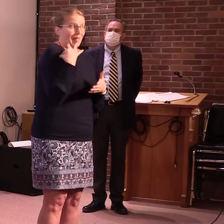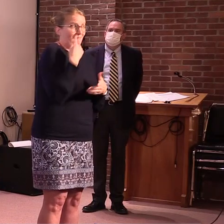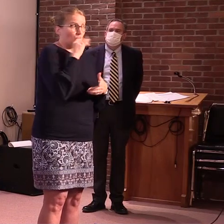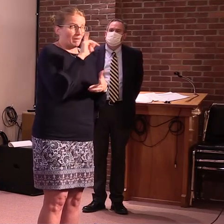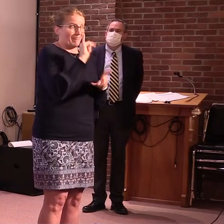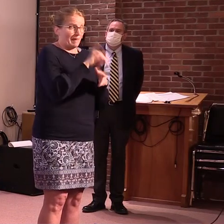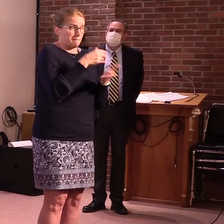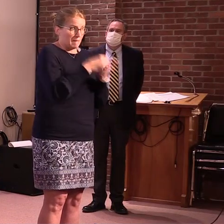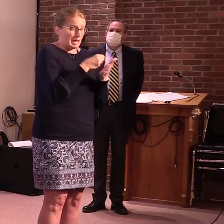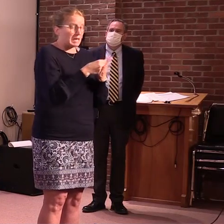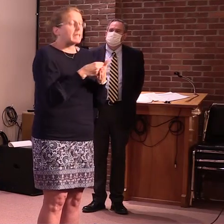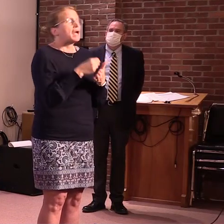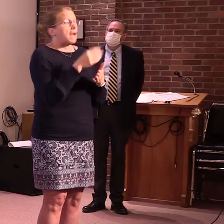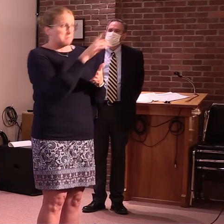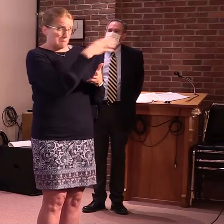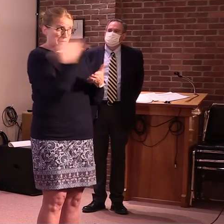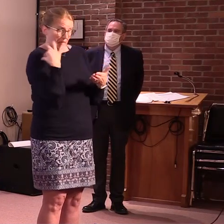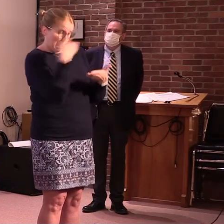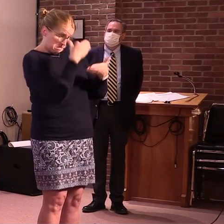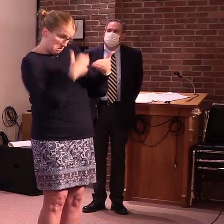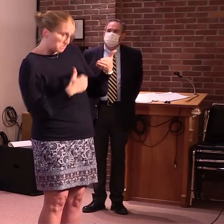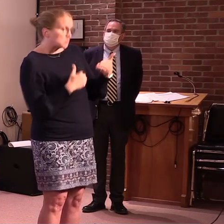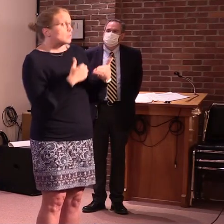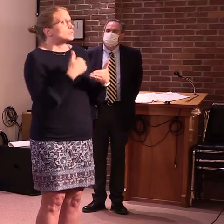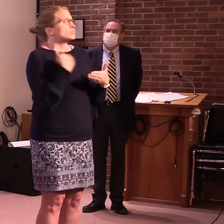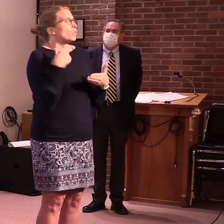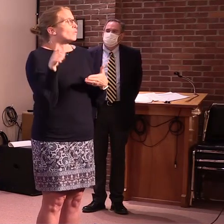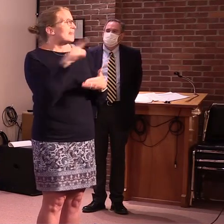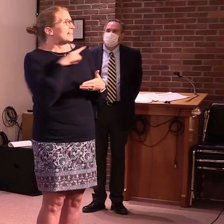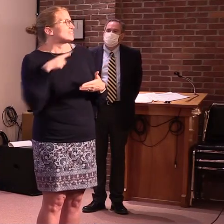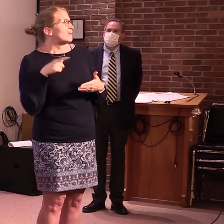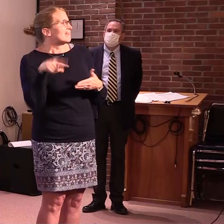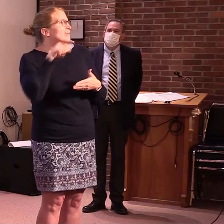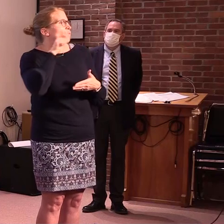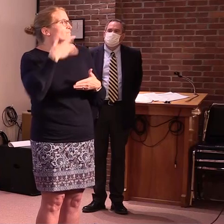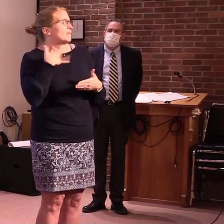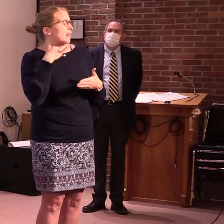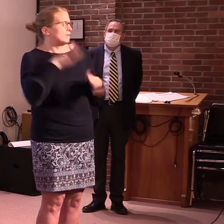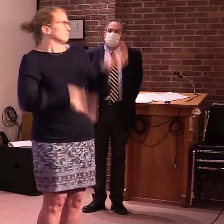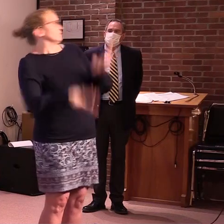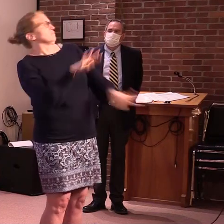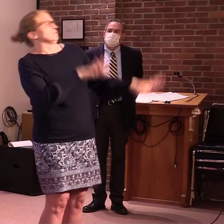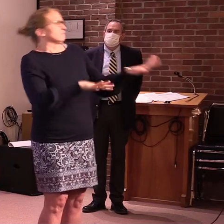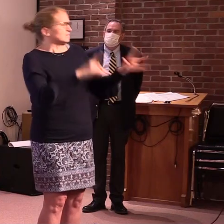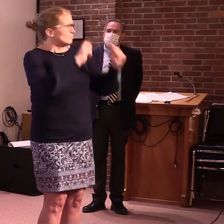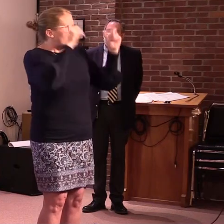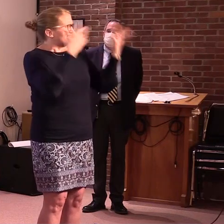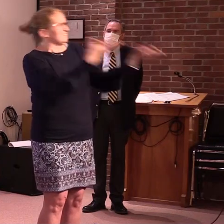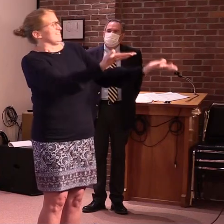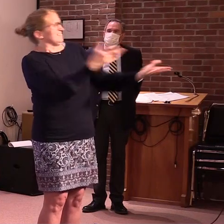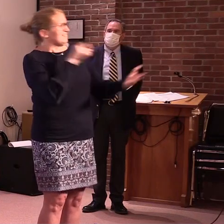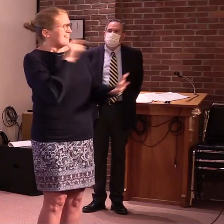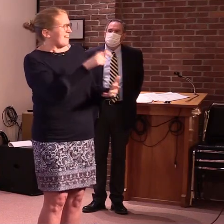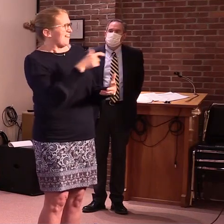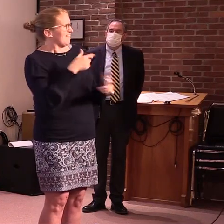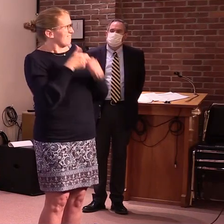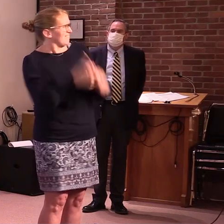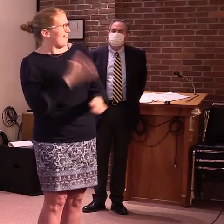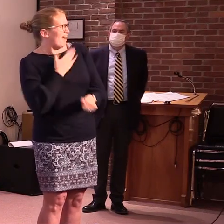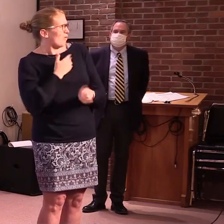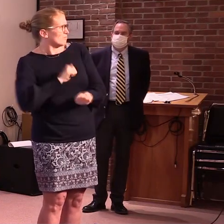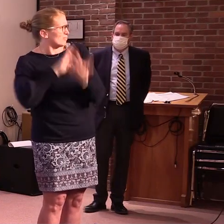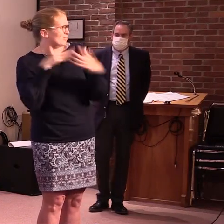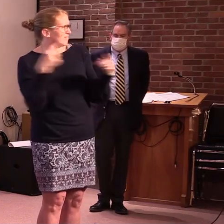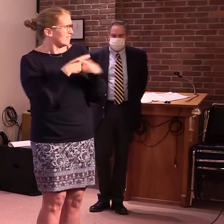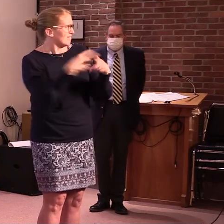legislature on some of the things that the application, the review process would be looking